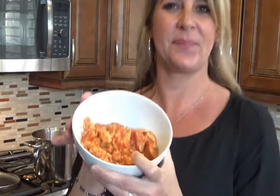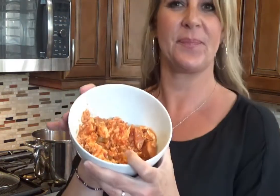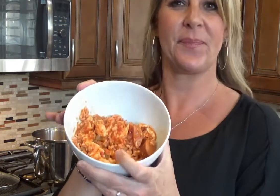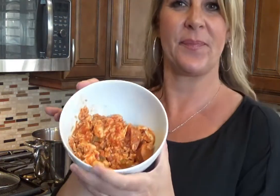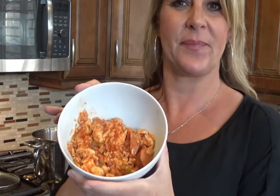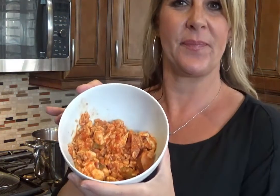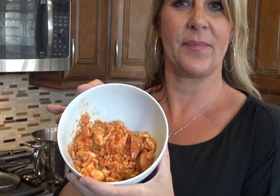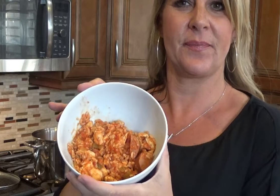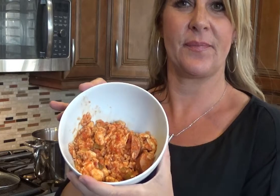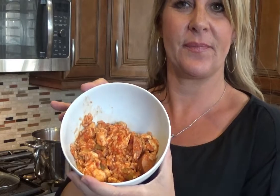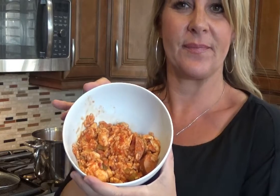Yum!